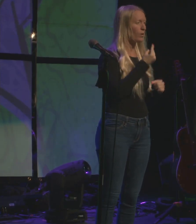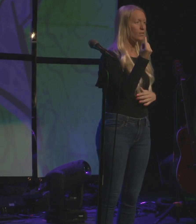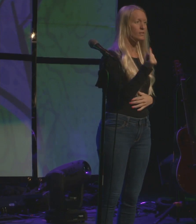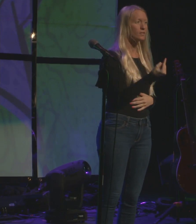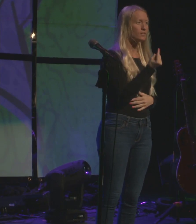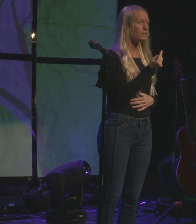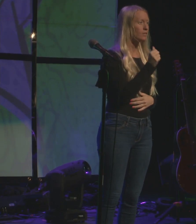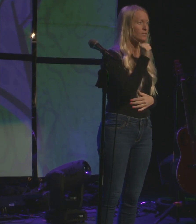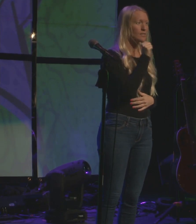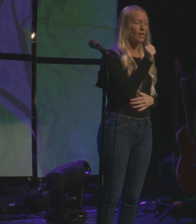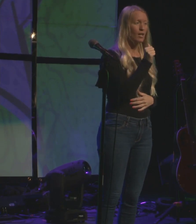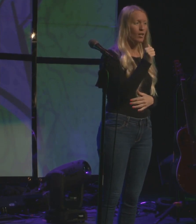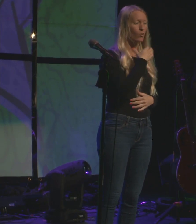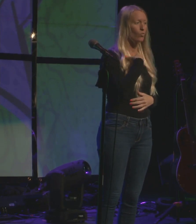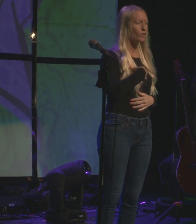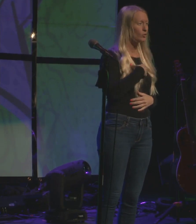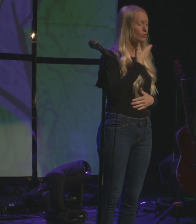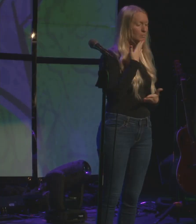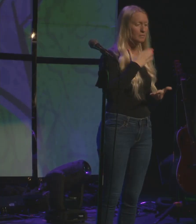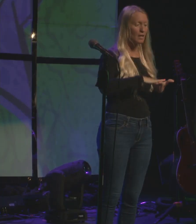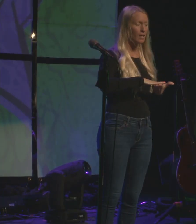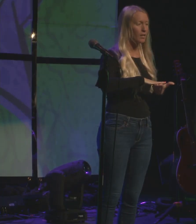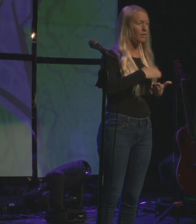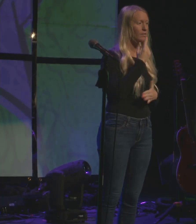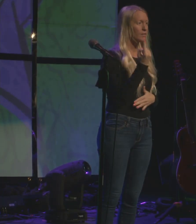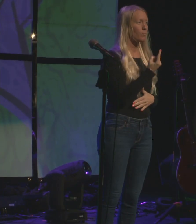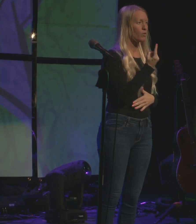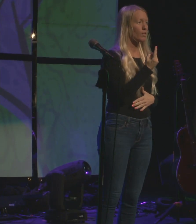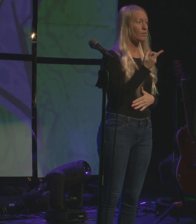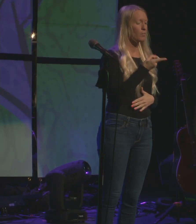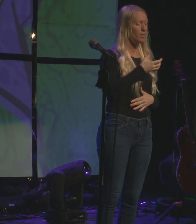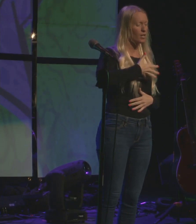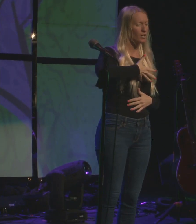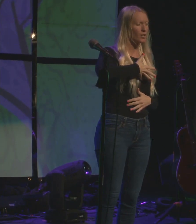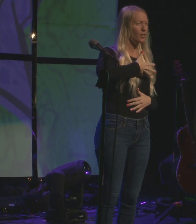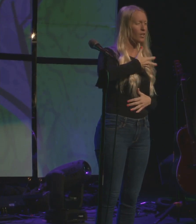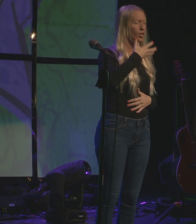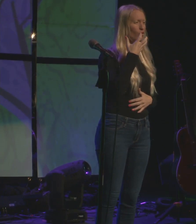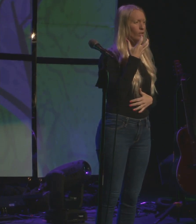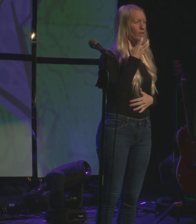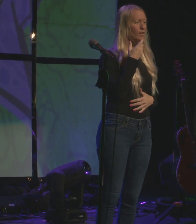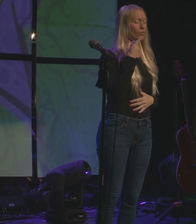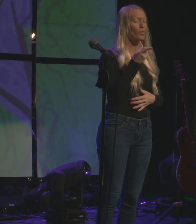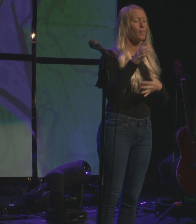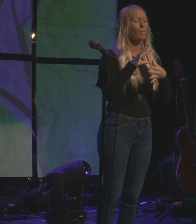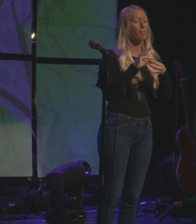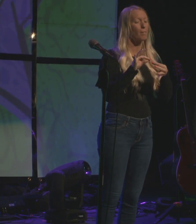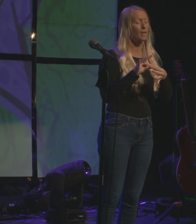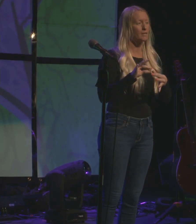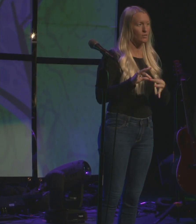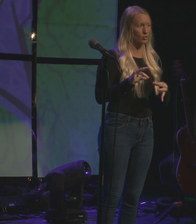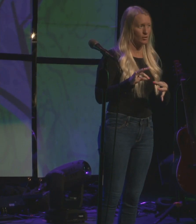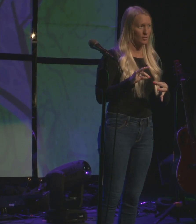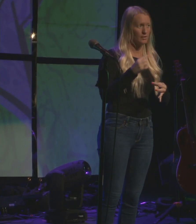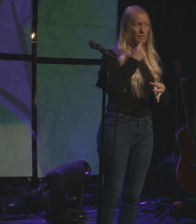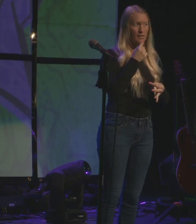wish ill on someone, but to get really angry at maybe what the message is that they are saying. Does that make